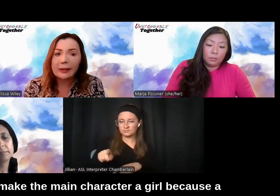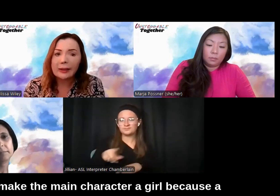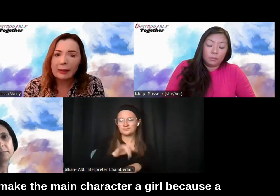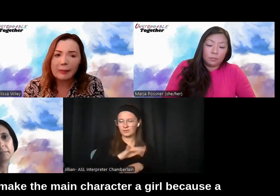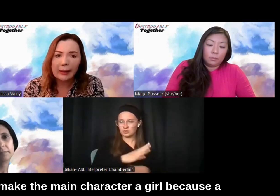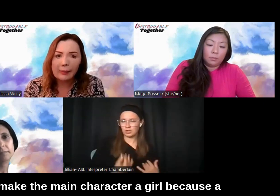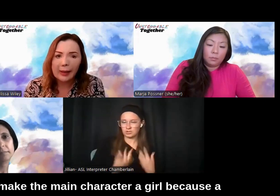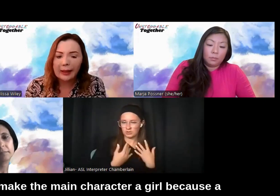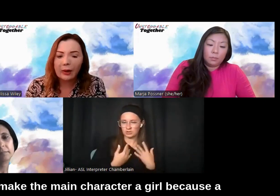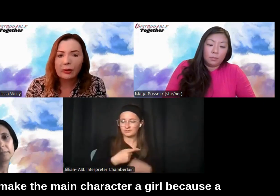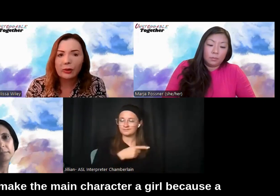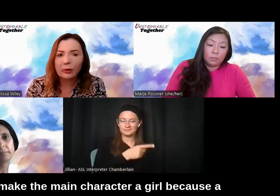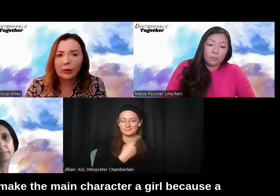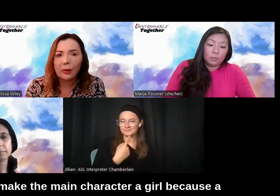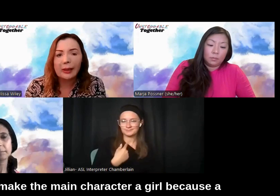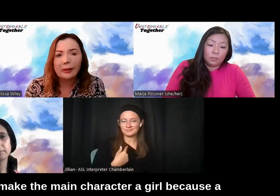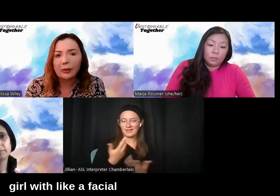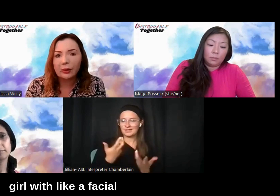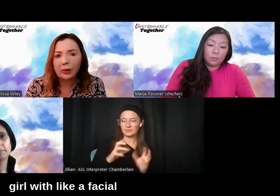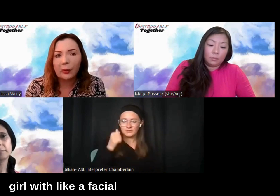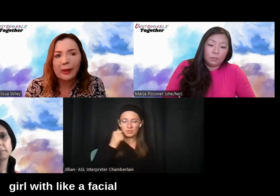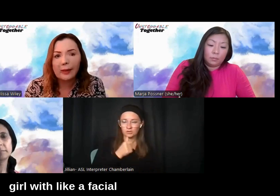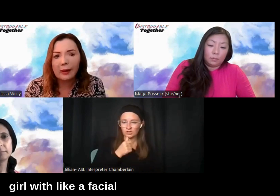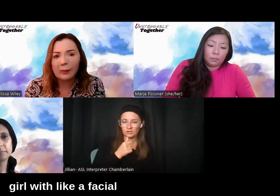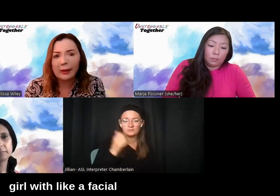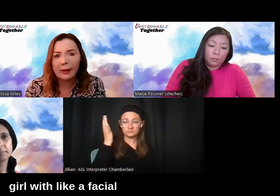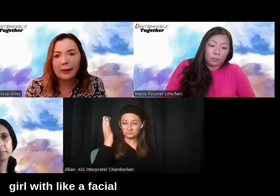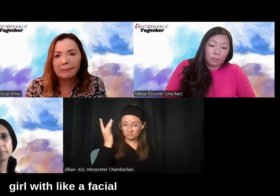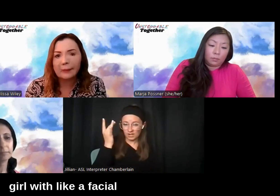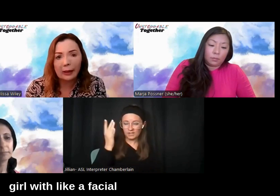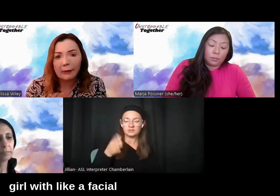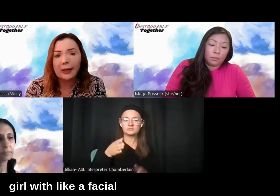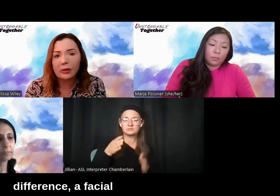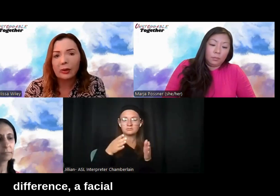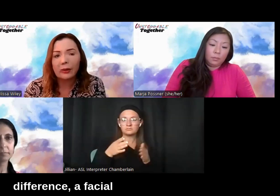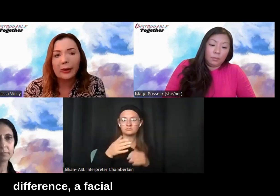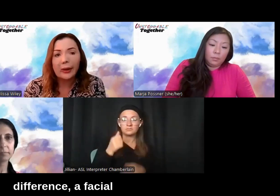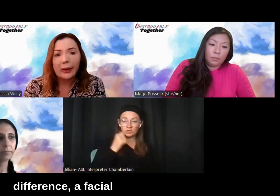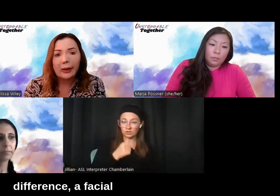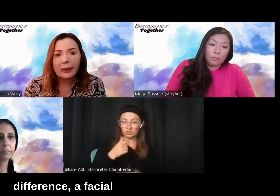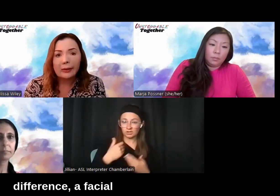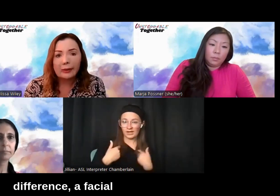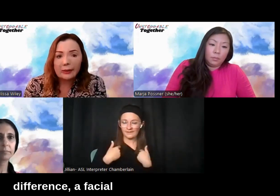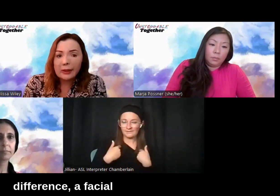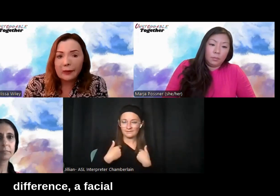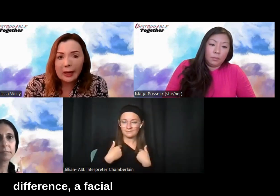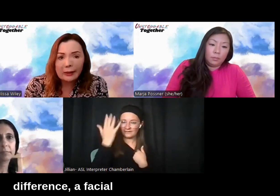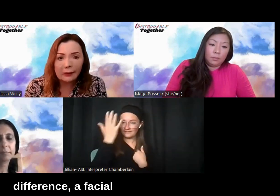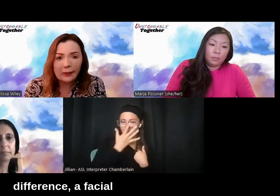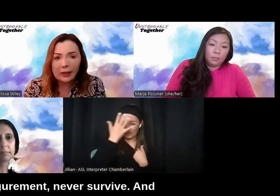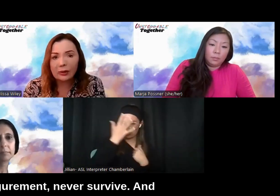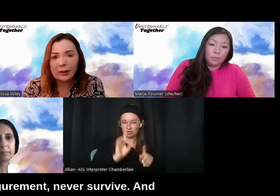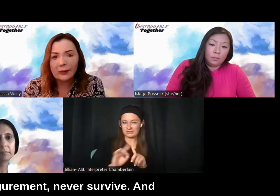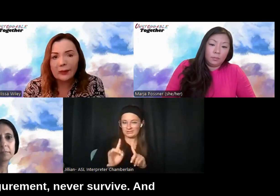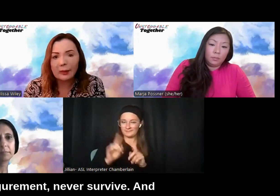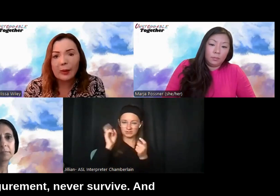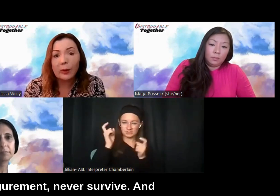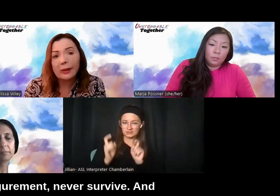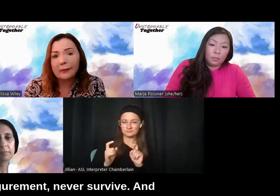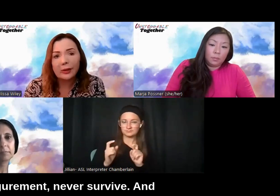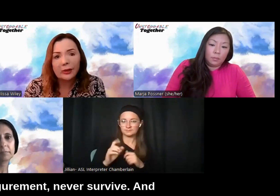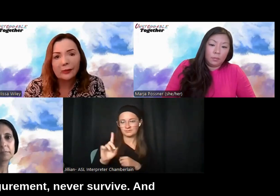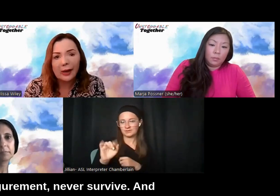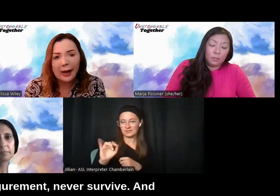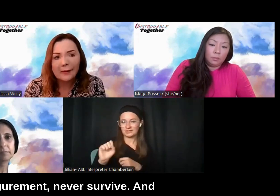said, I didn't make the main character a girl because a girl with like a facial difference, a facial disfigurement